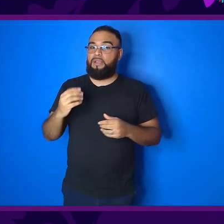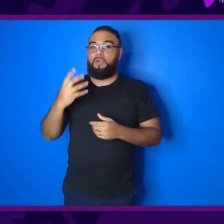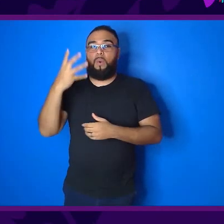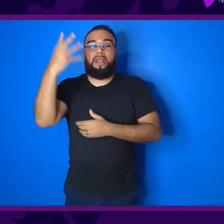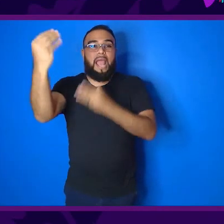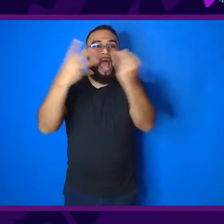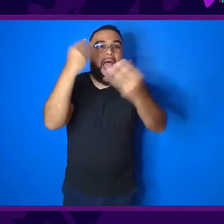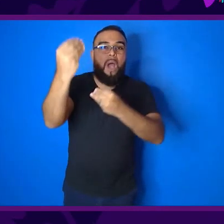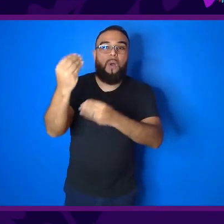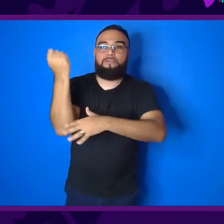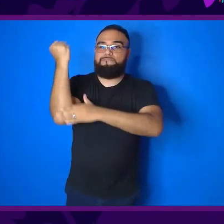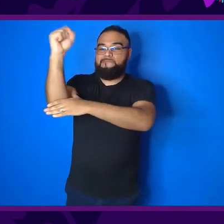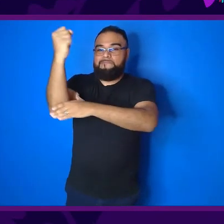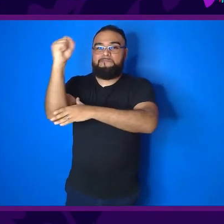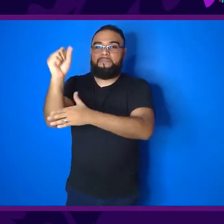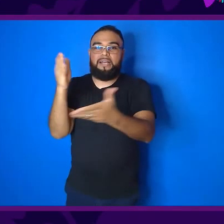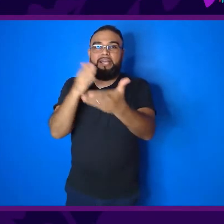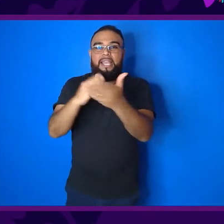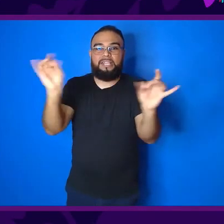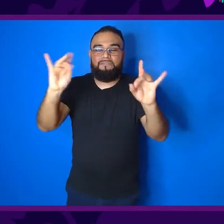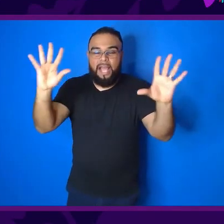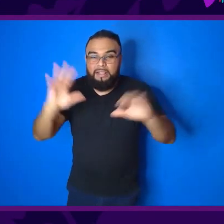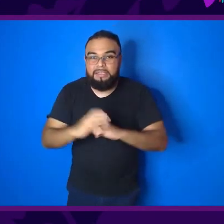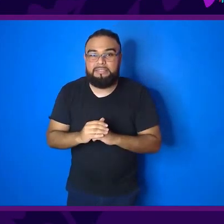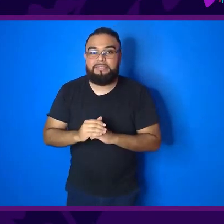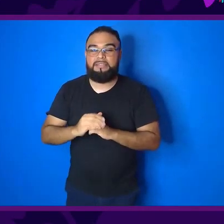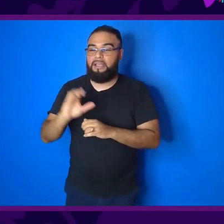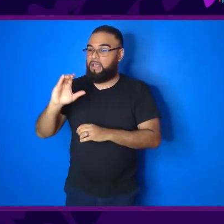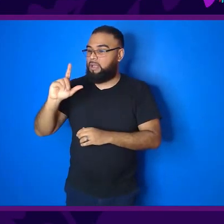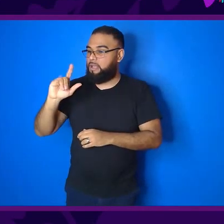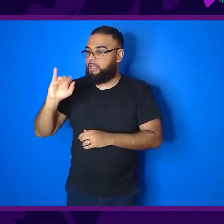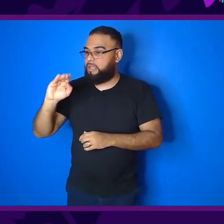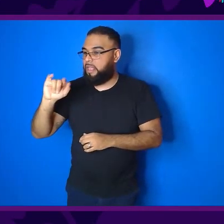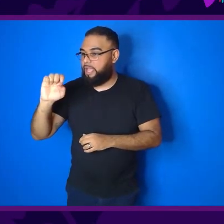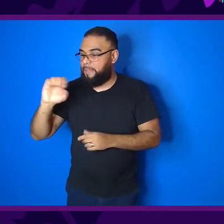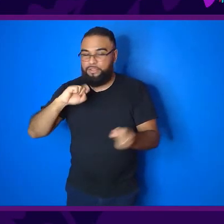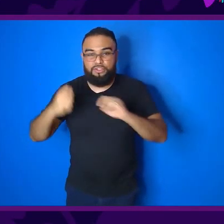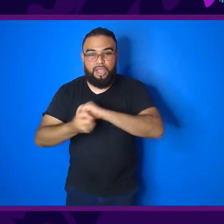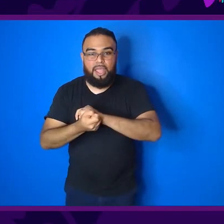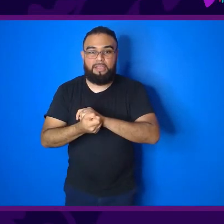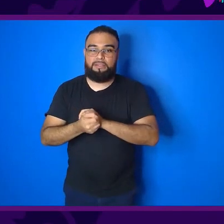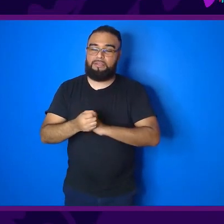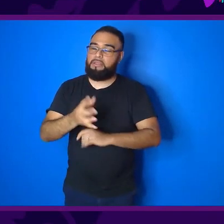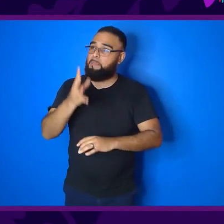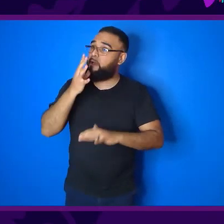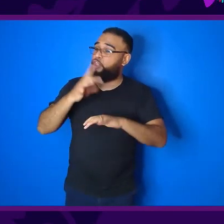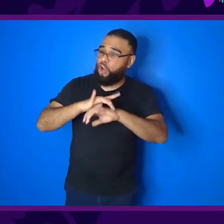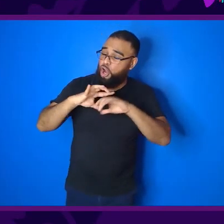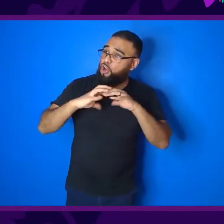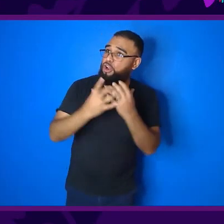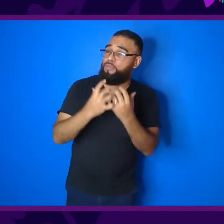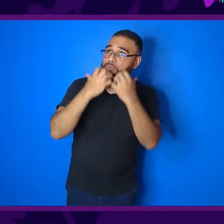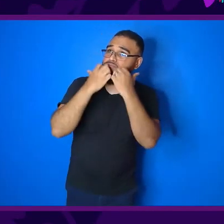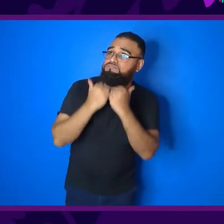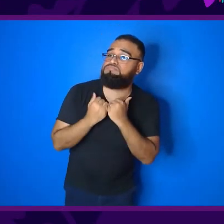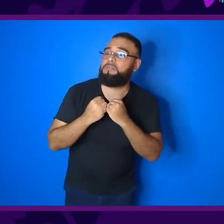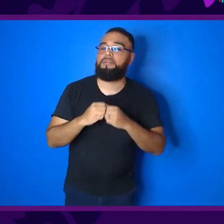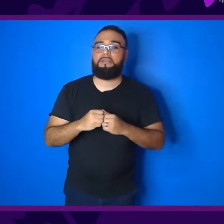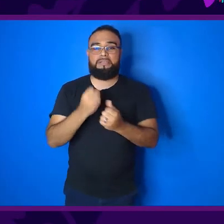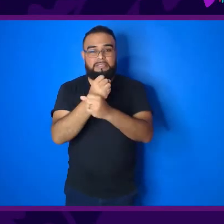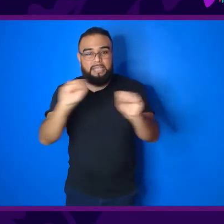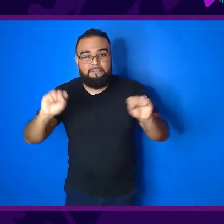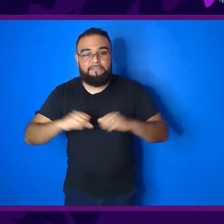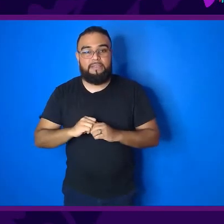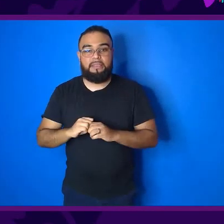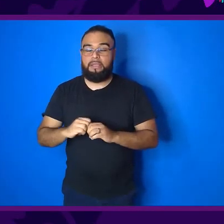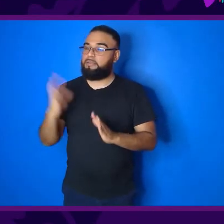You're talking about climate change and why we have to save Mother Earth. But you know, the most important thing is to know that you all